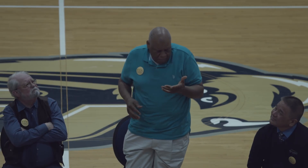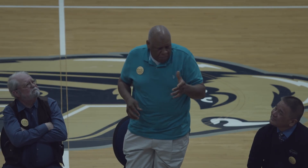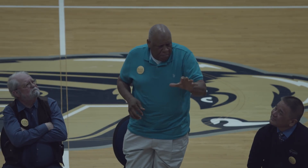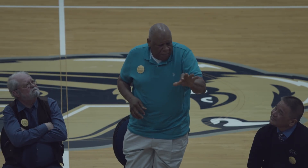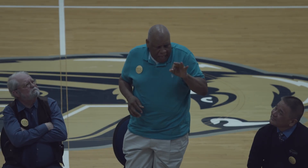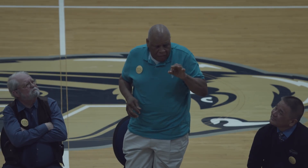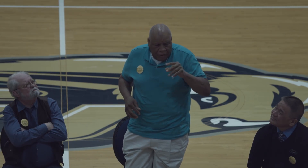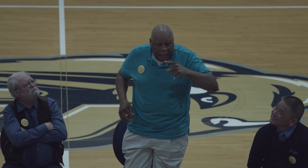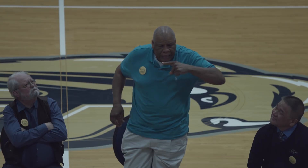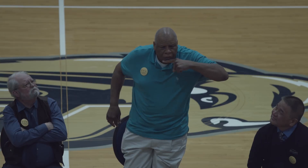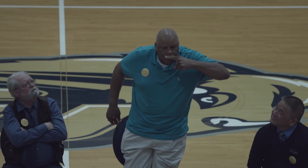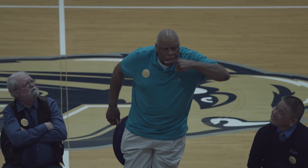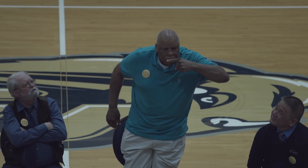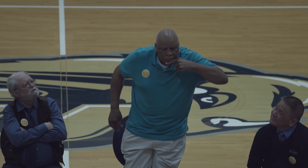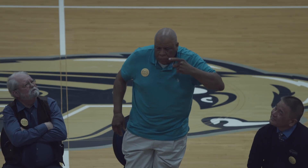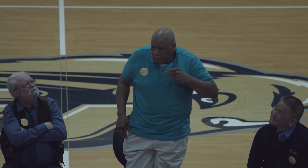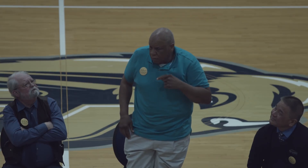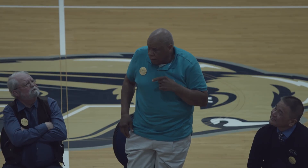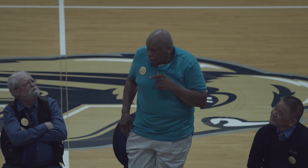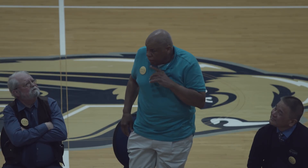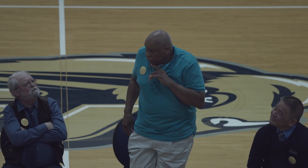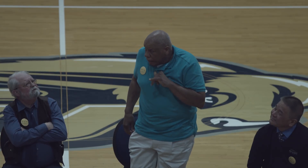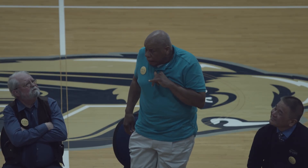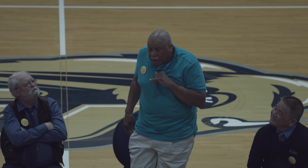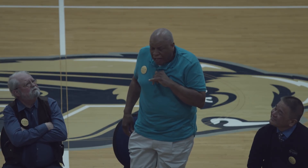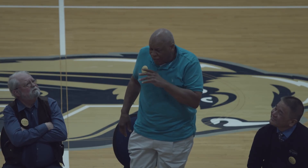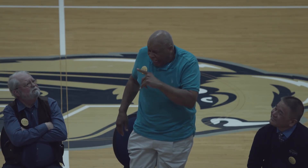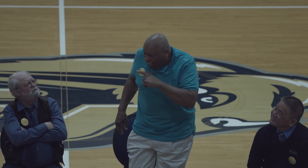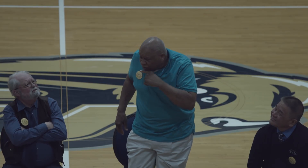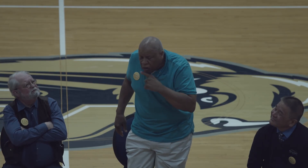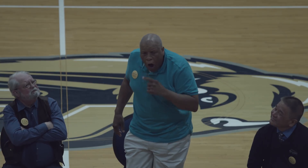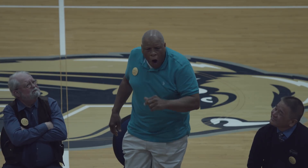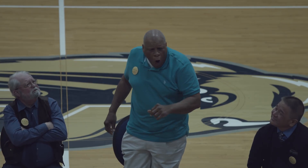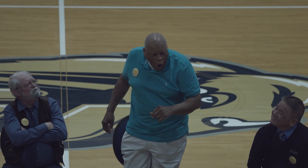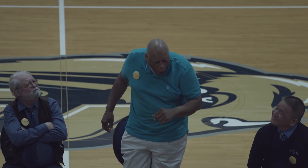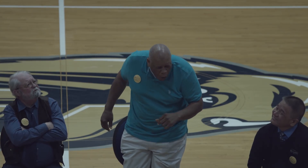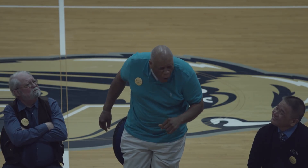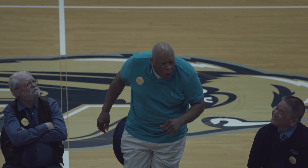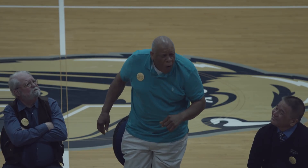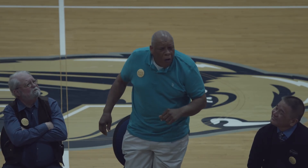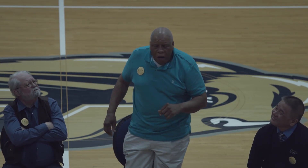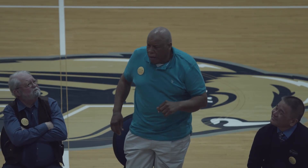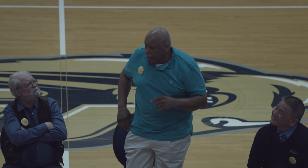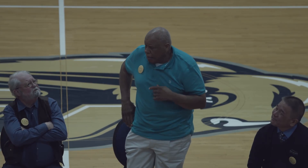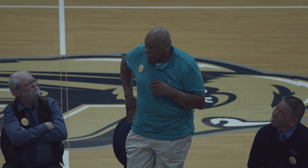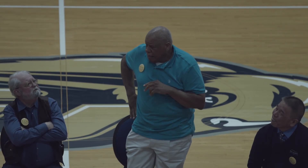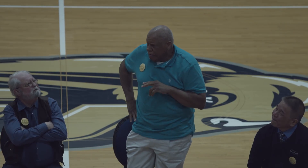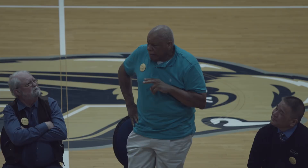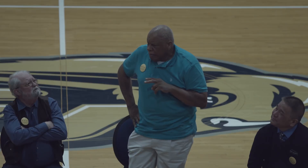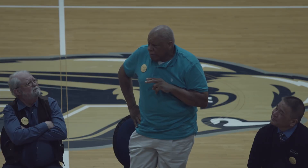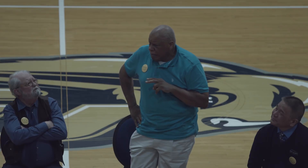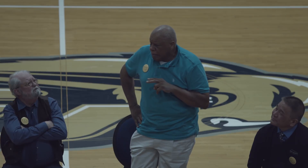and that it was a hearing person. And I could not believe my